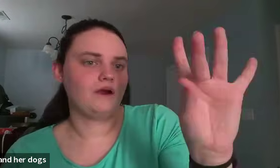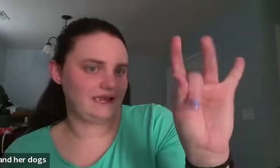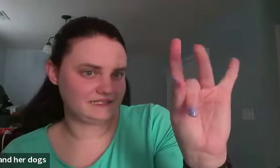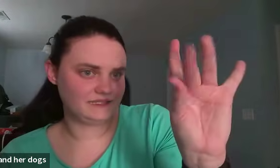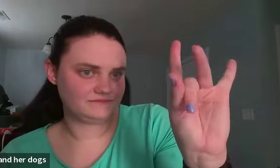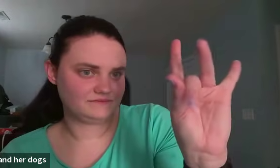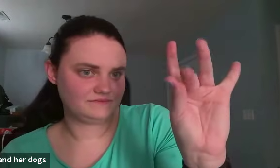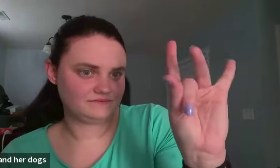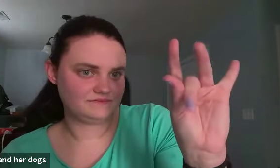Or 18.